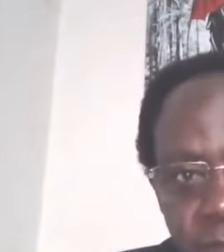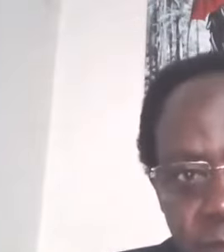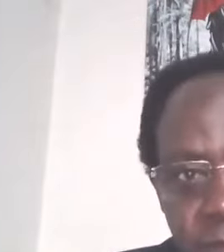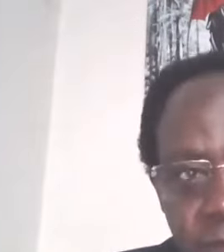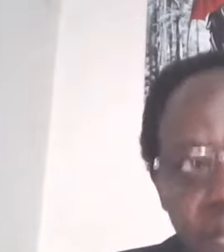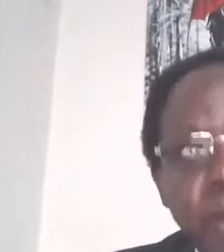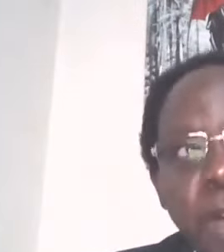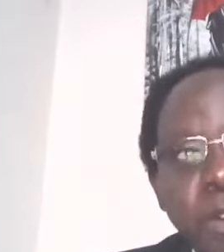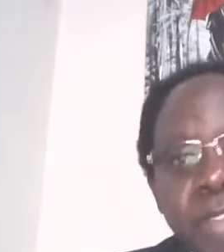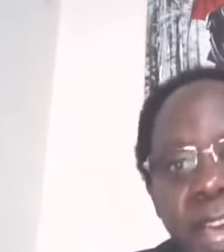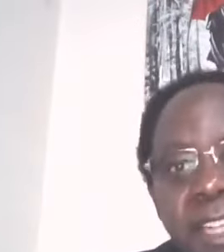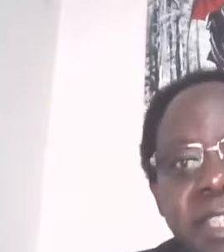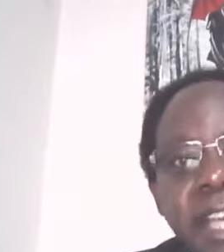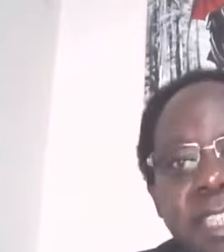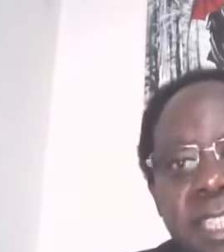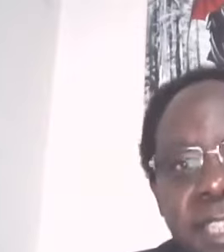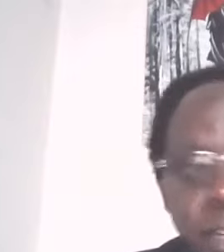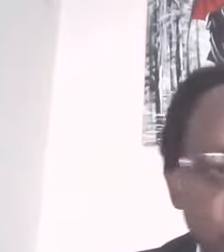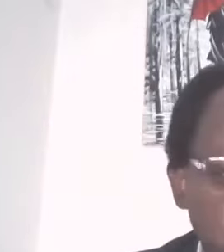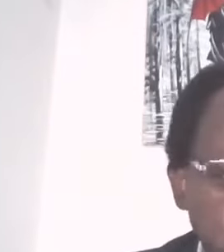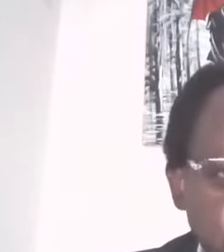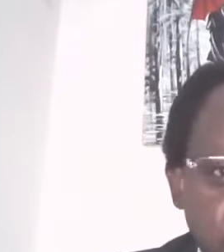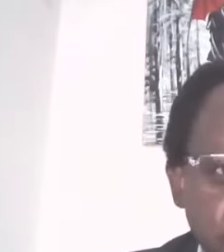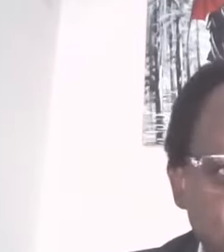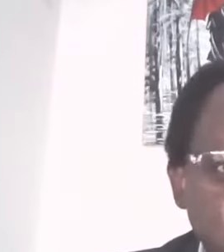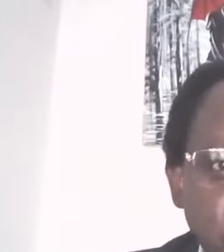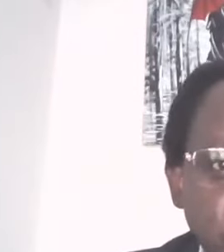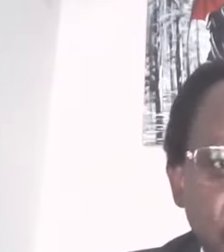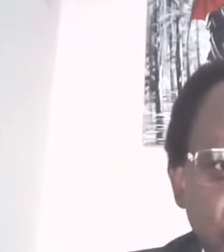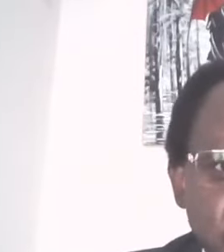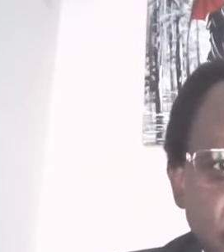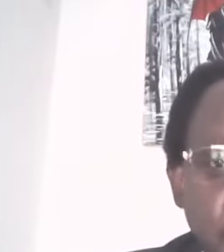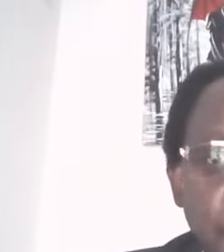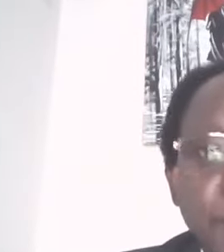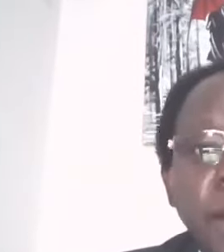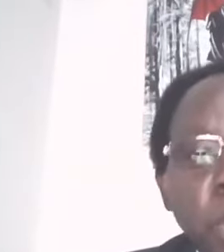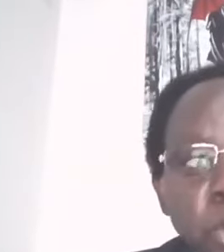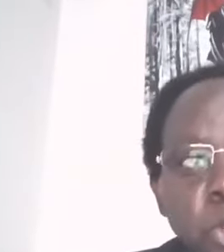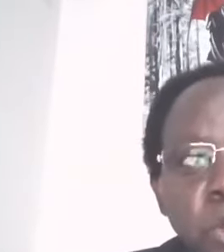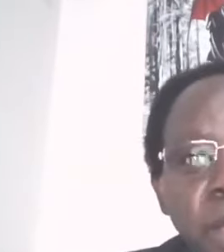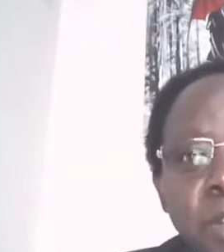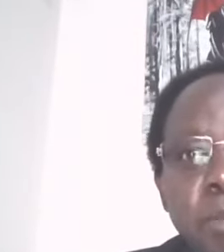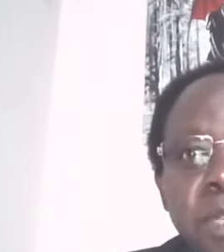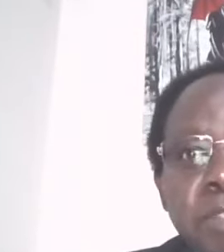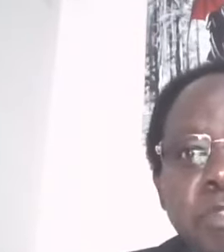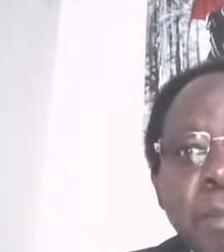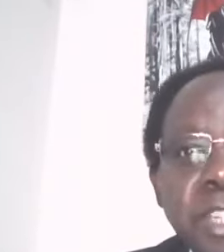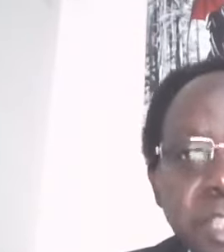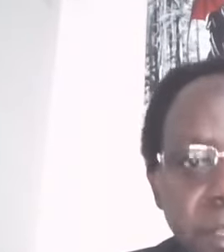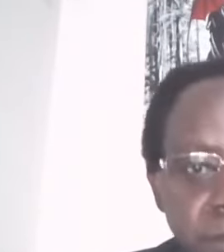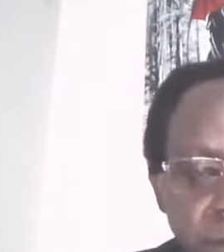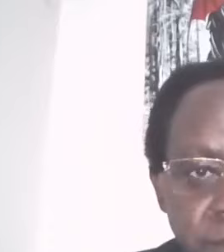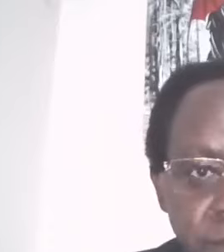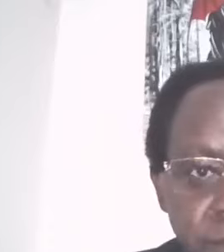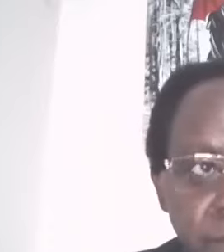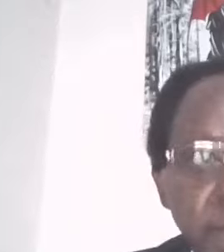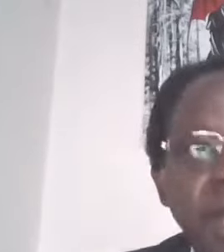overworked, then one of the early signs is that, of course, there'll be a yellowing of the eyes, but also there will be